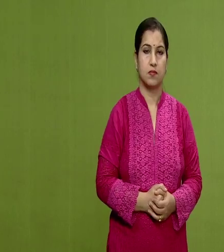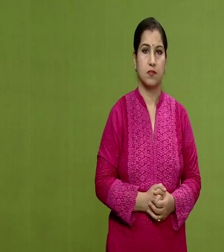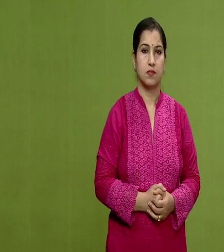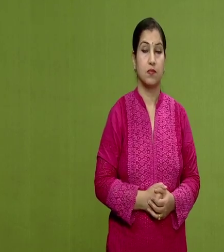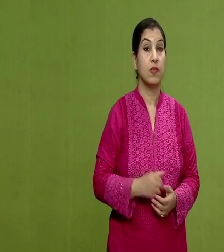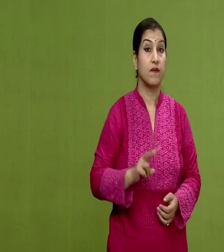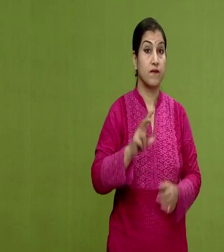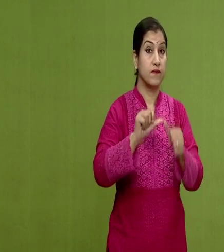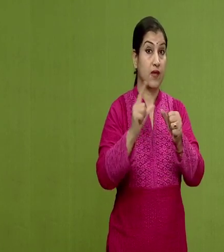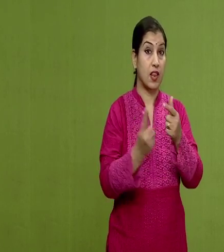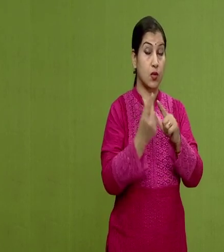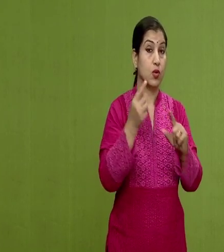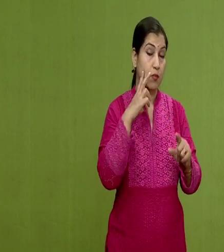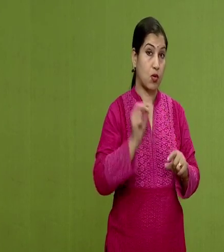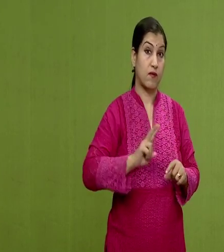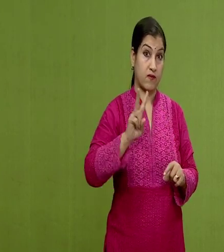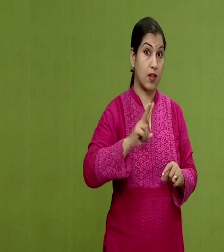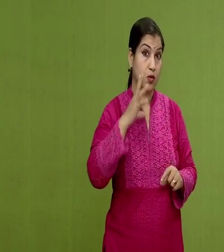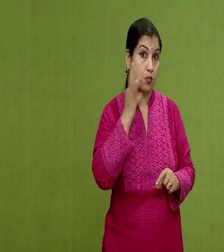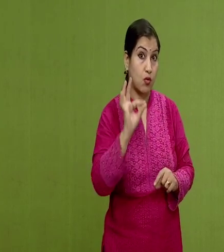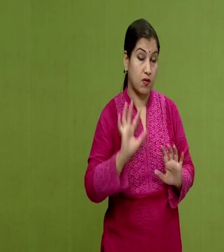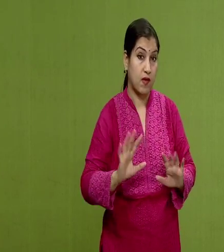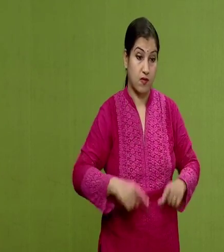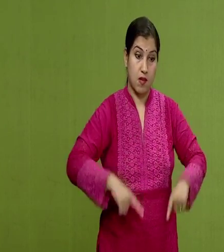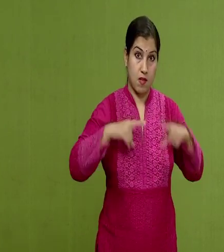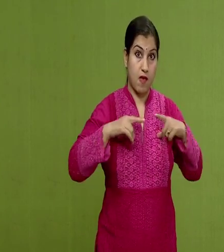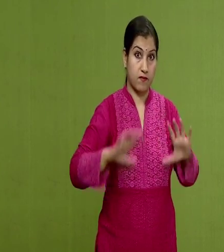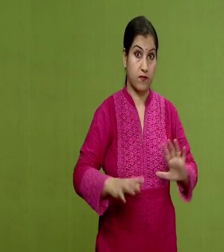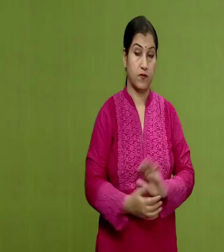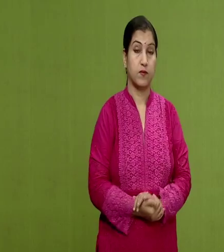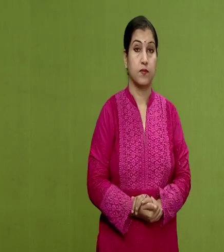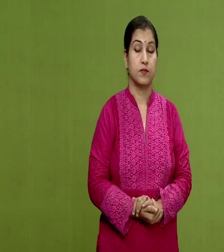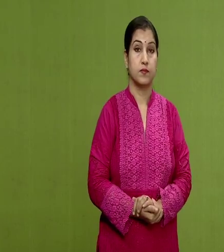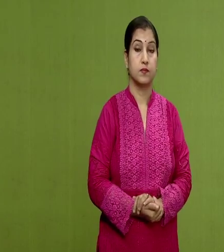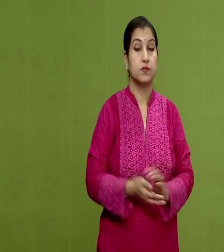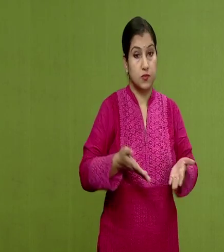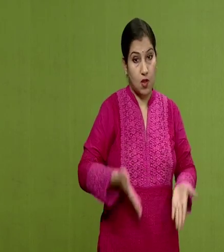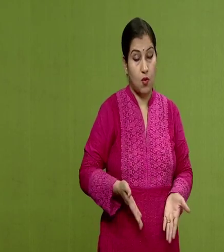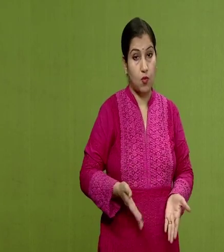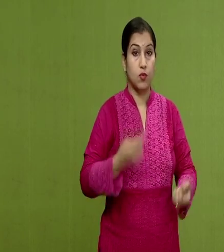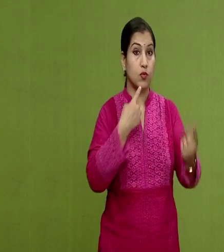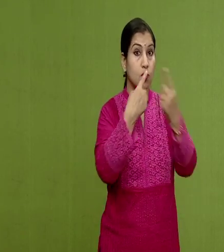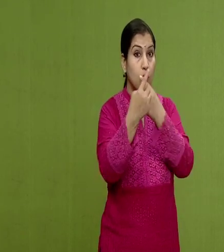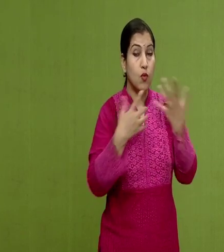Values are also very important in life. So let us study about it.